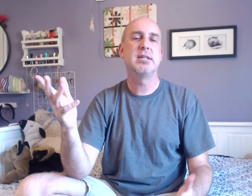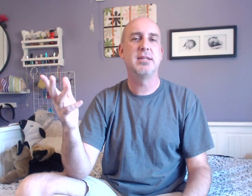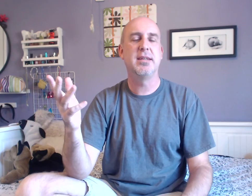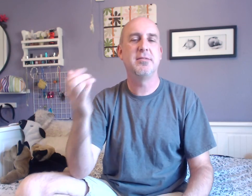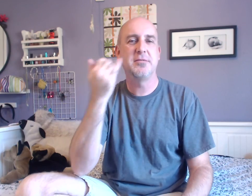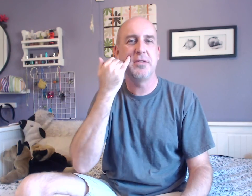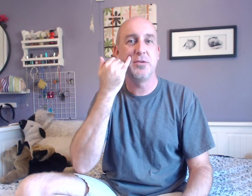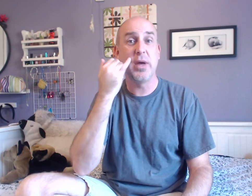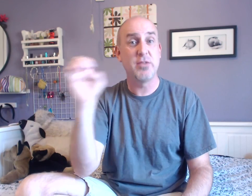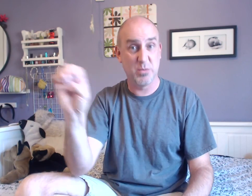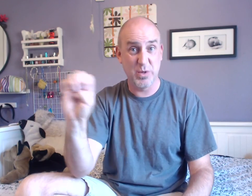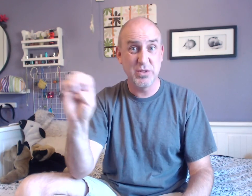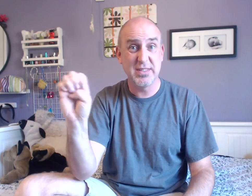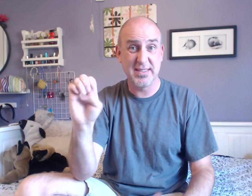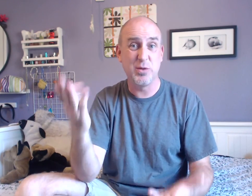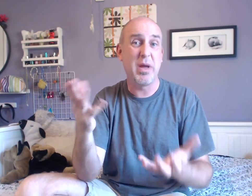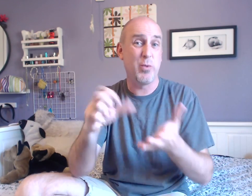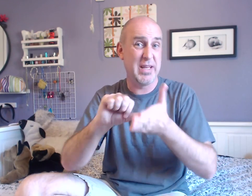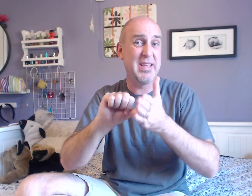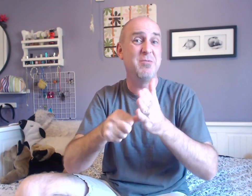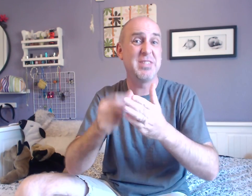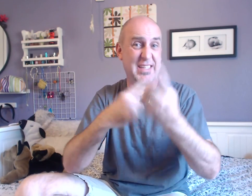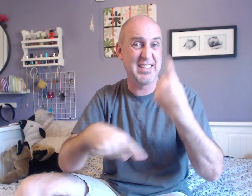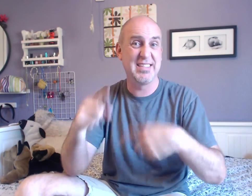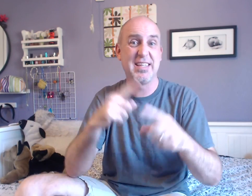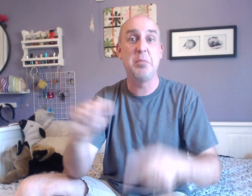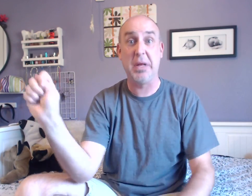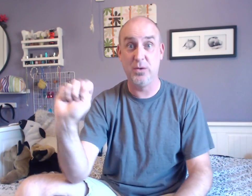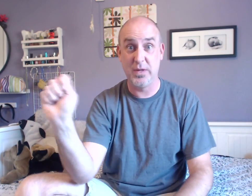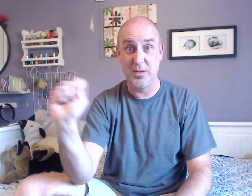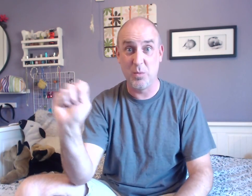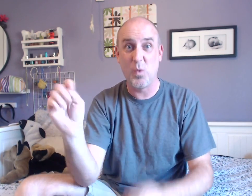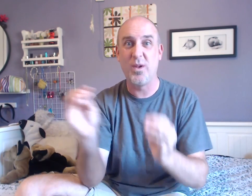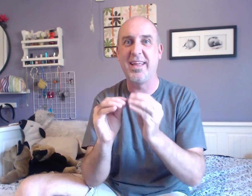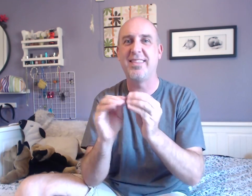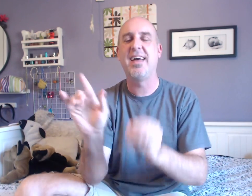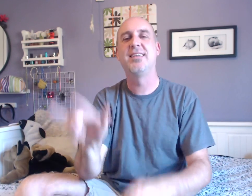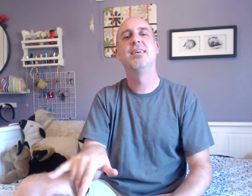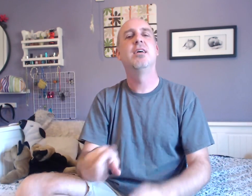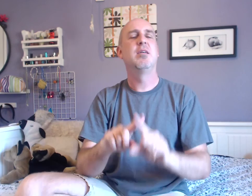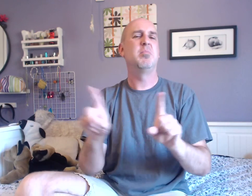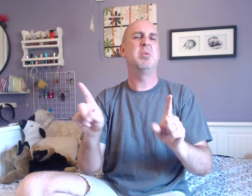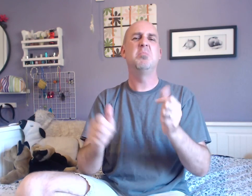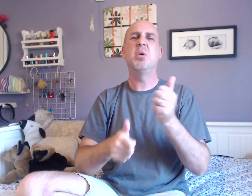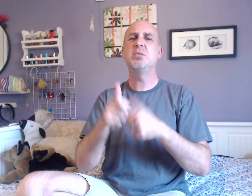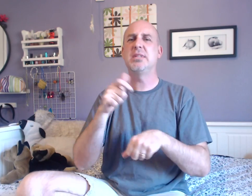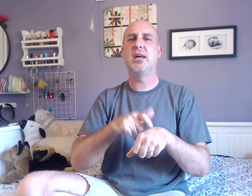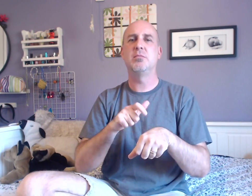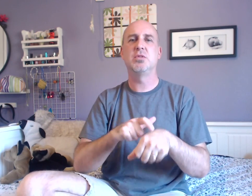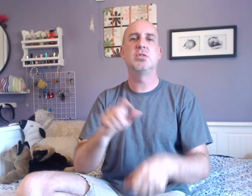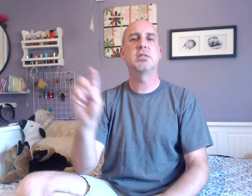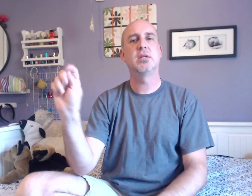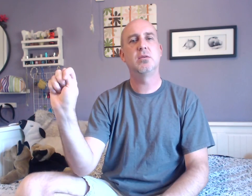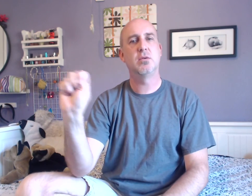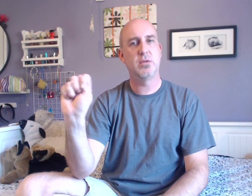and if you have an emergency, you might want to emphasize the sign by doing it more like that. But most times you're just going to do a little